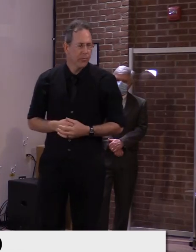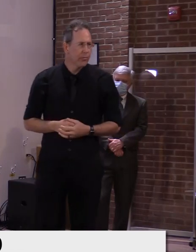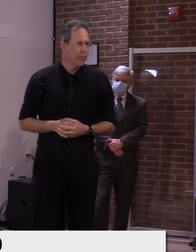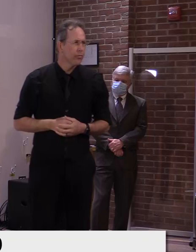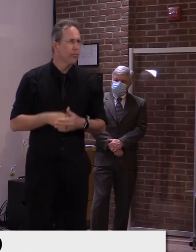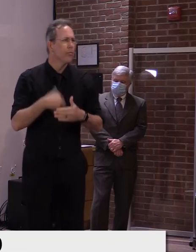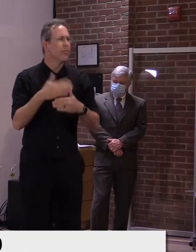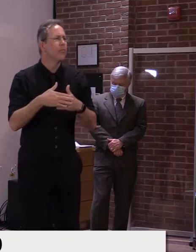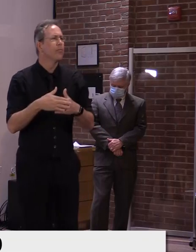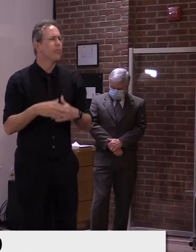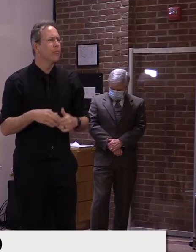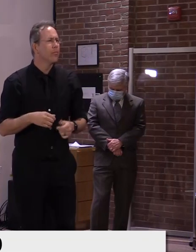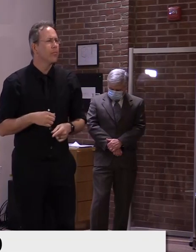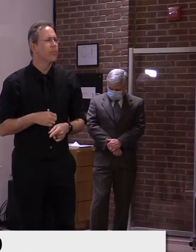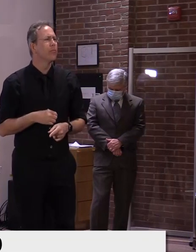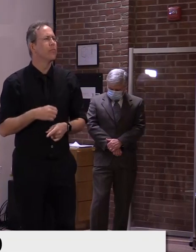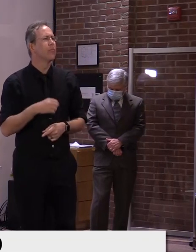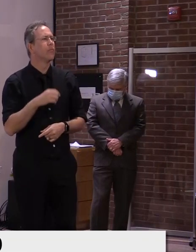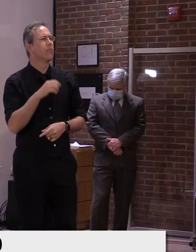Cameron, St. Albans Messenger.